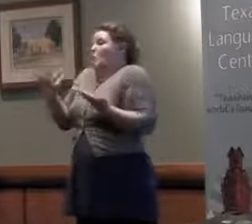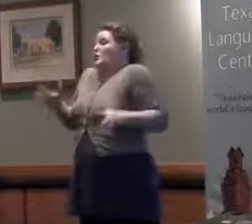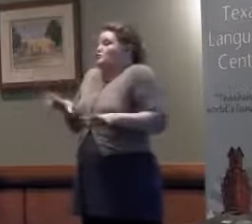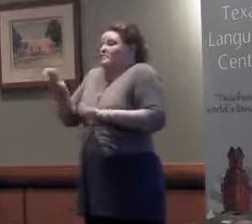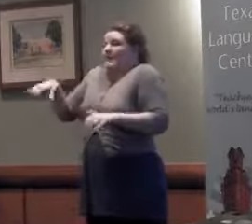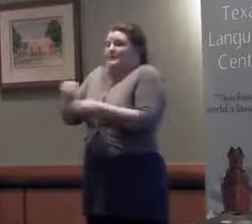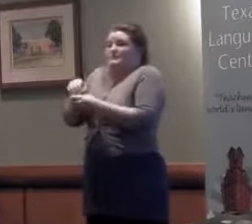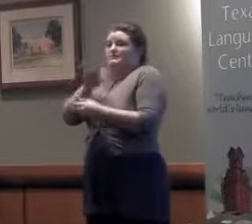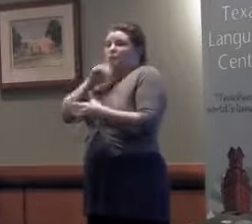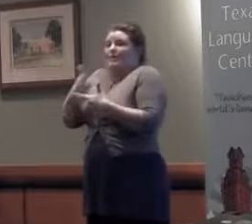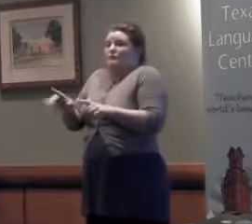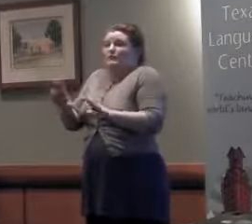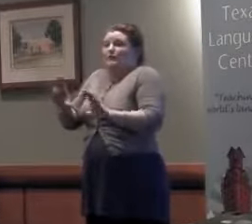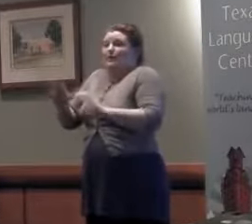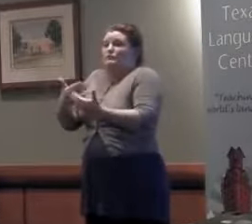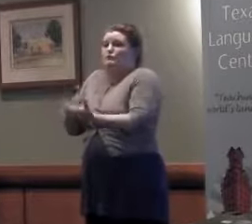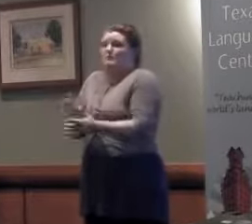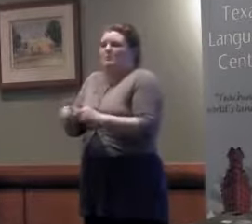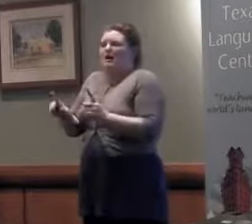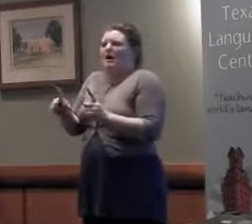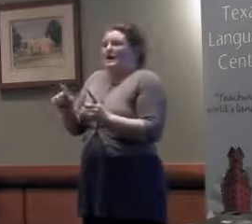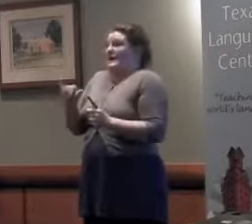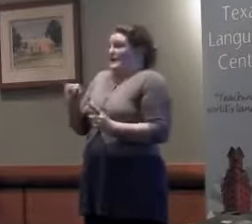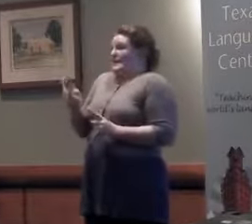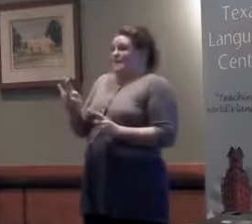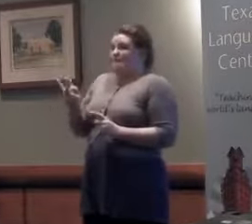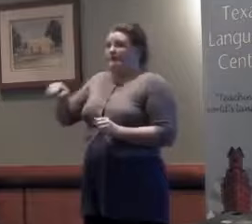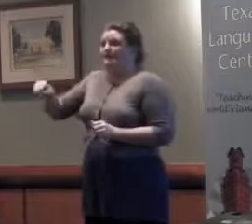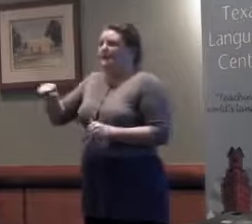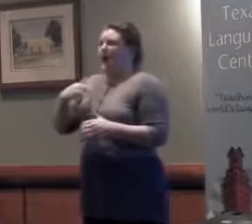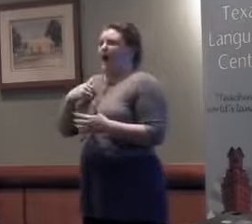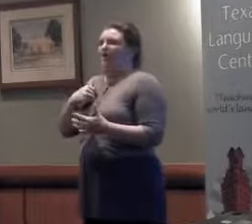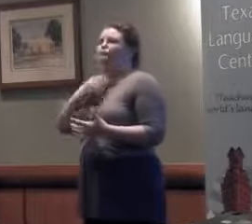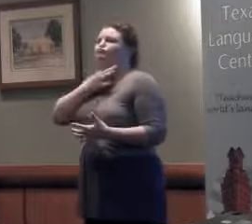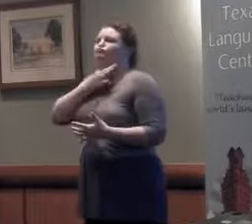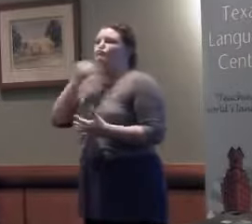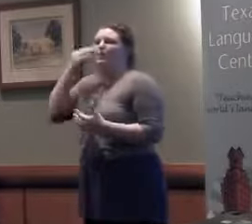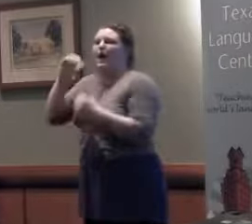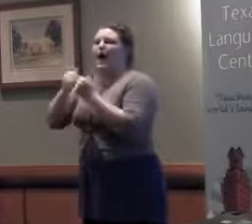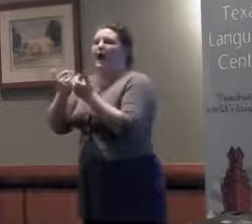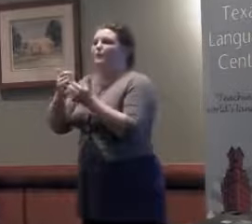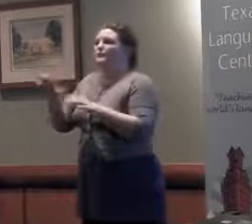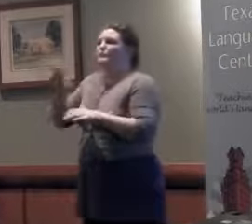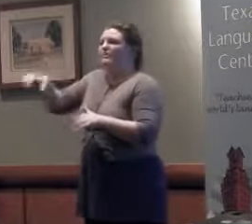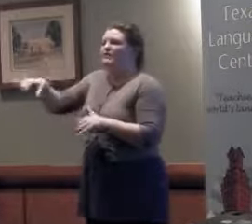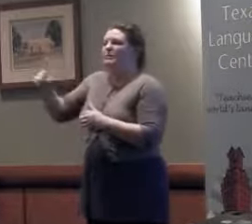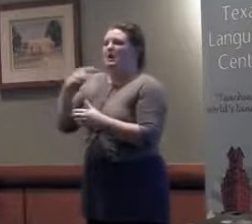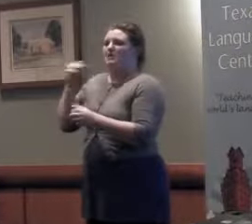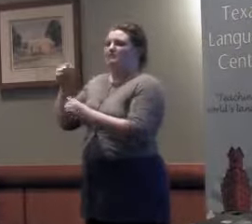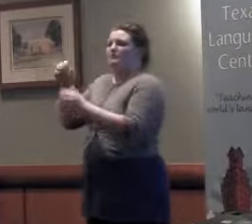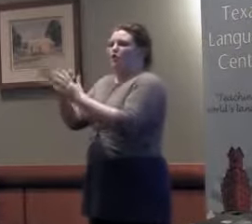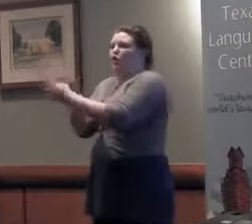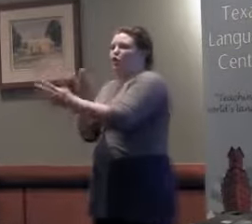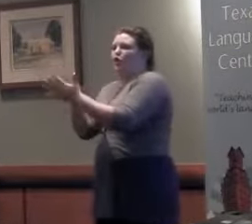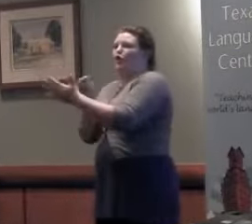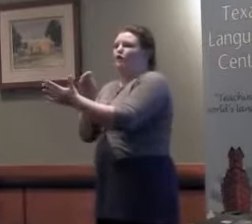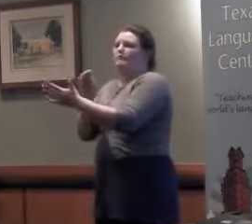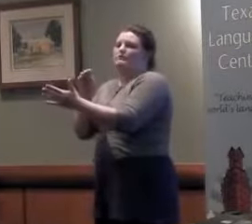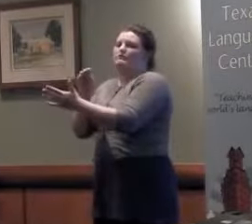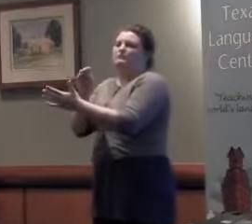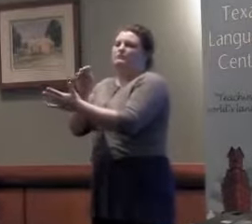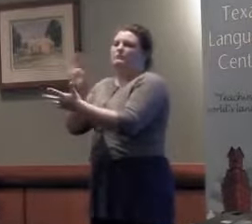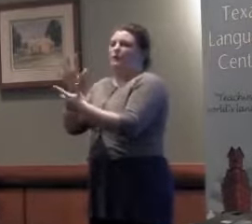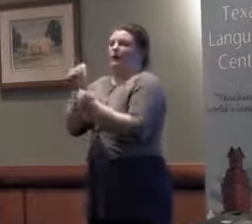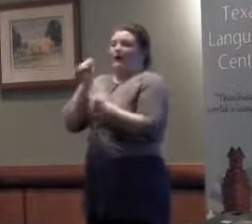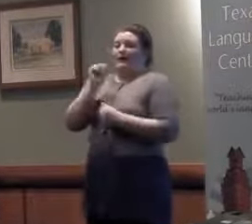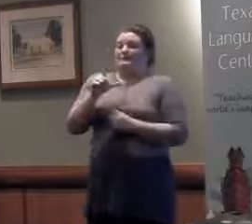classrooms, but if it is, how is it done? I'd love to know how it's done in other classrooms so that we could also learn, so that